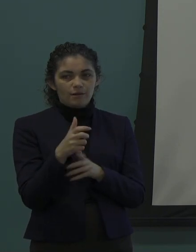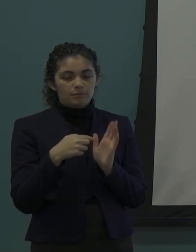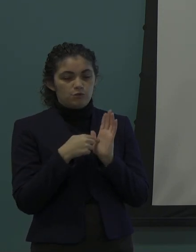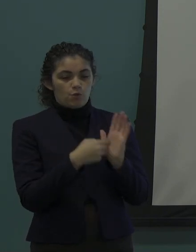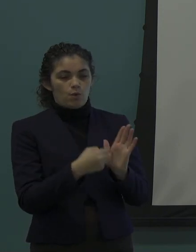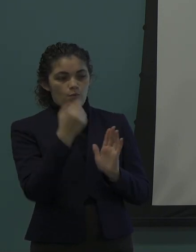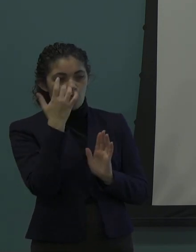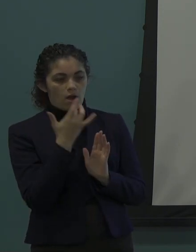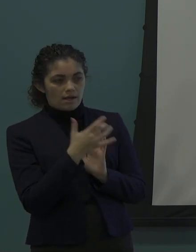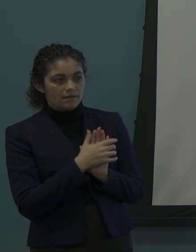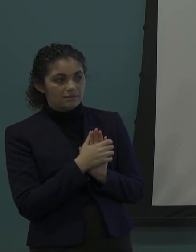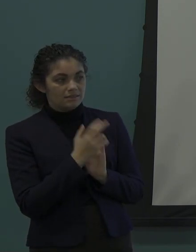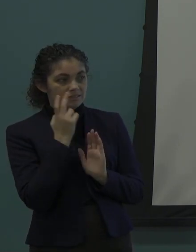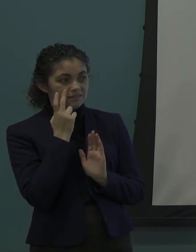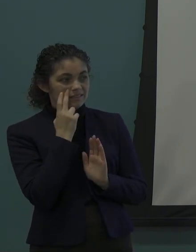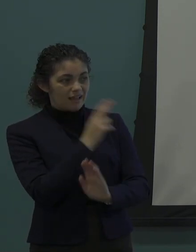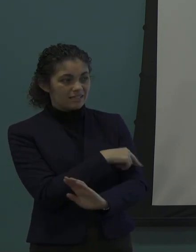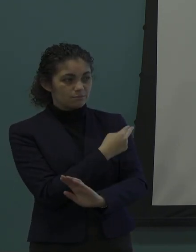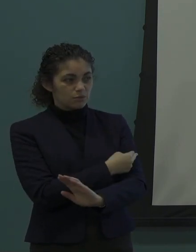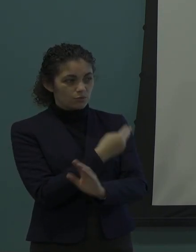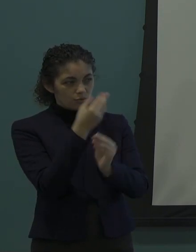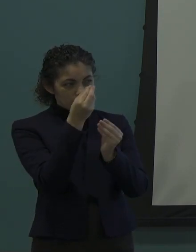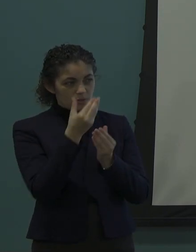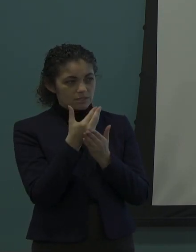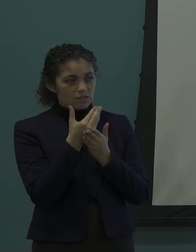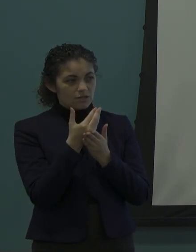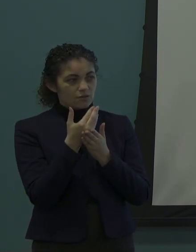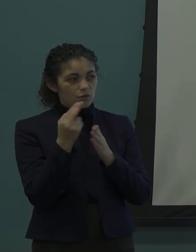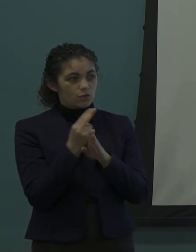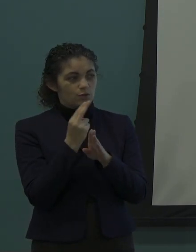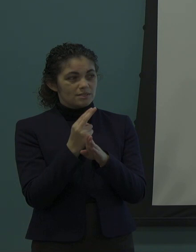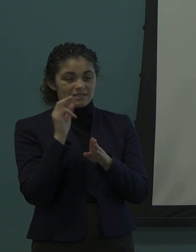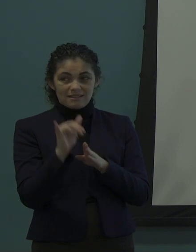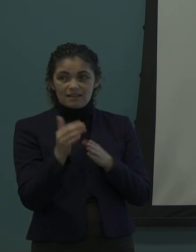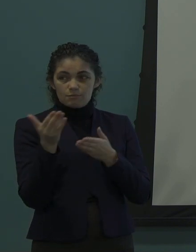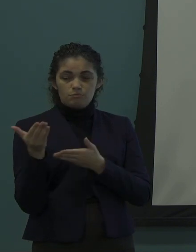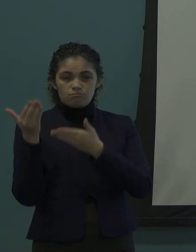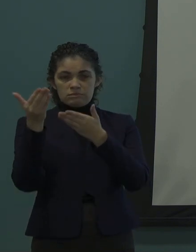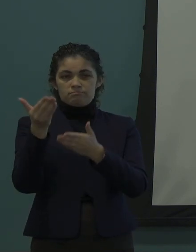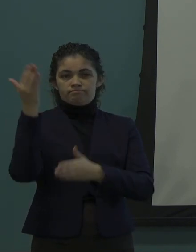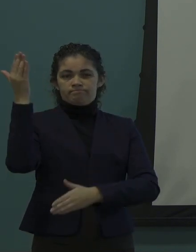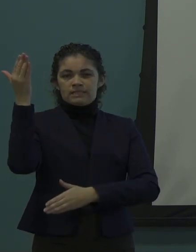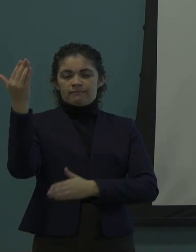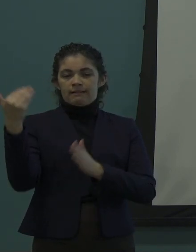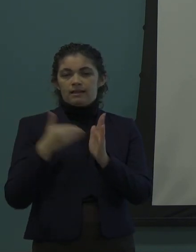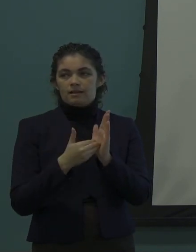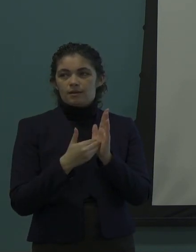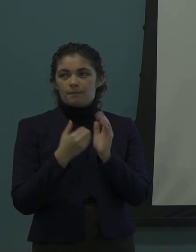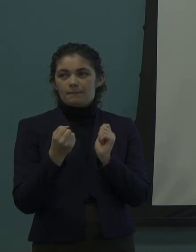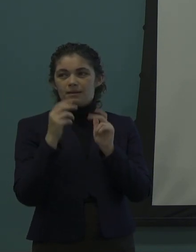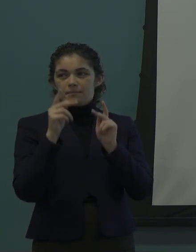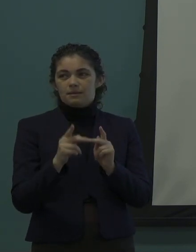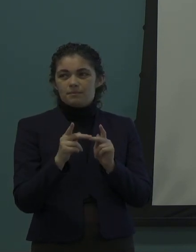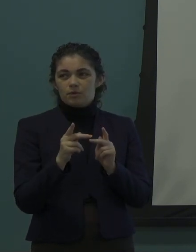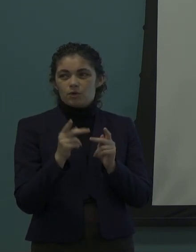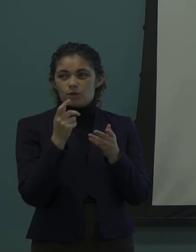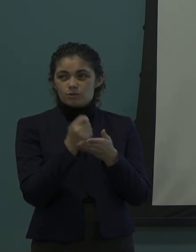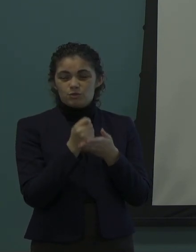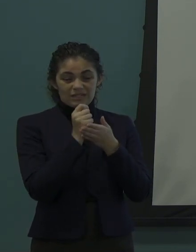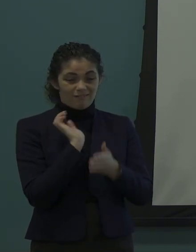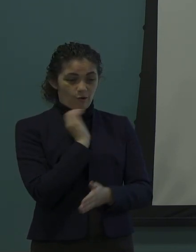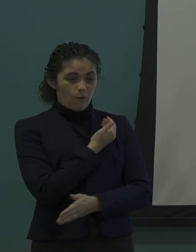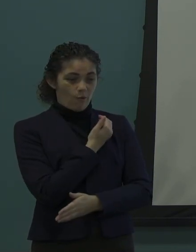in this. And when you see the hospital information around utilization I present next, just know that a lot of people being treated for this